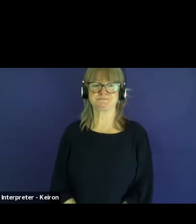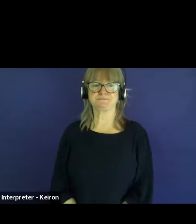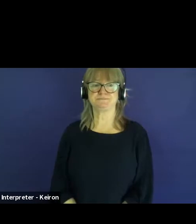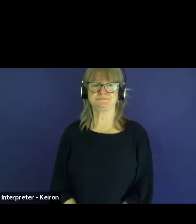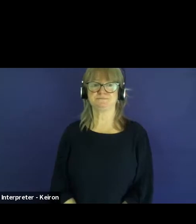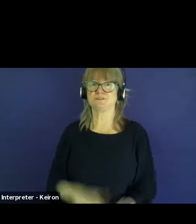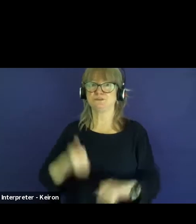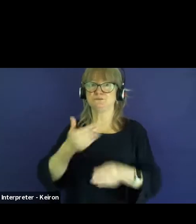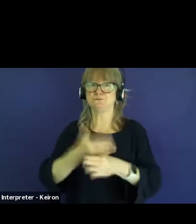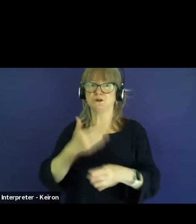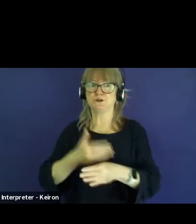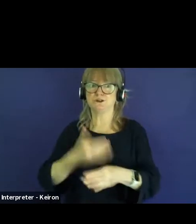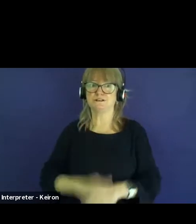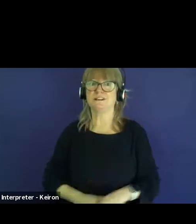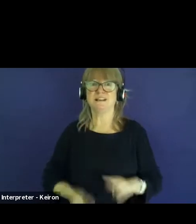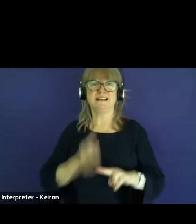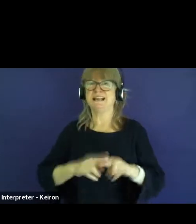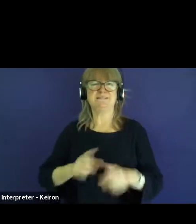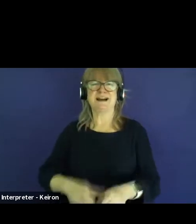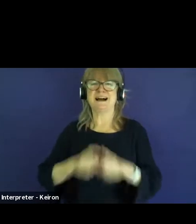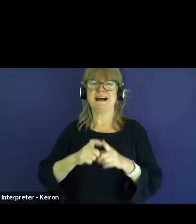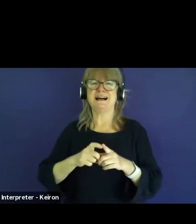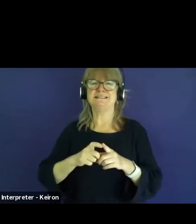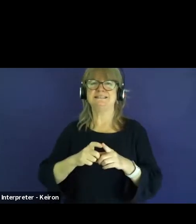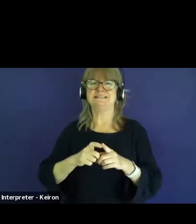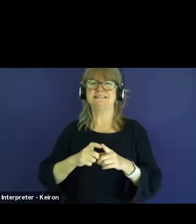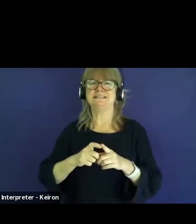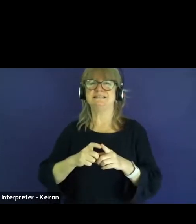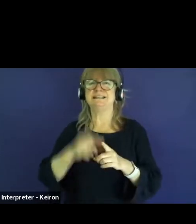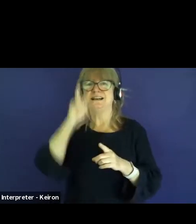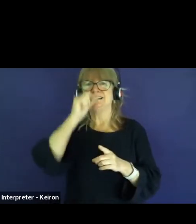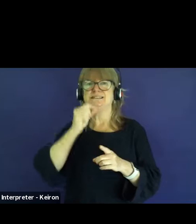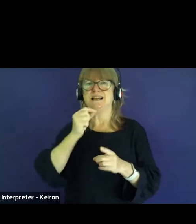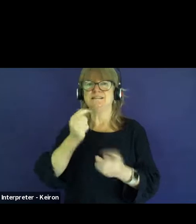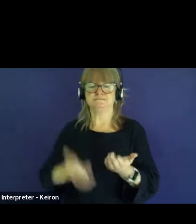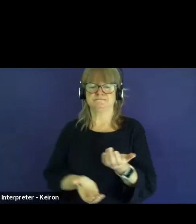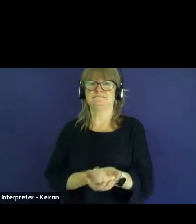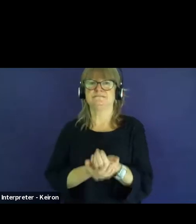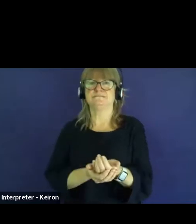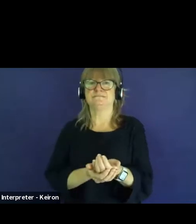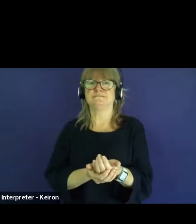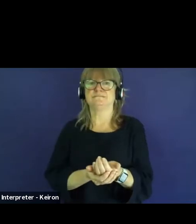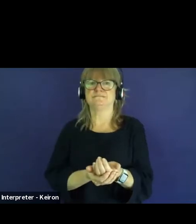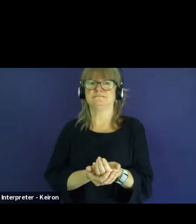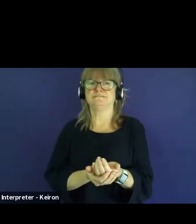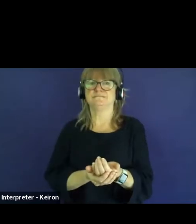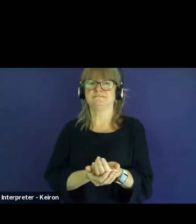Great work, if it's too challenging, hands under the bottom, and we're just tapping the floor with our